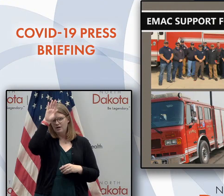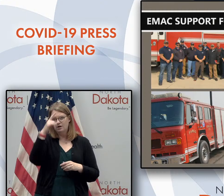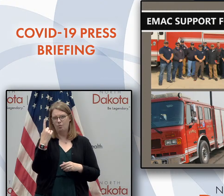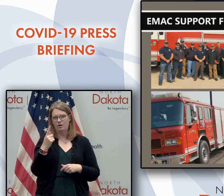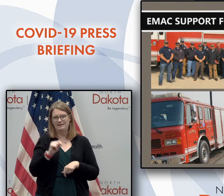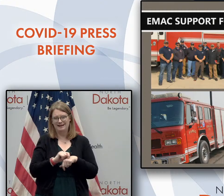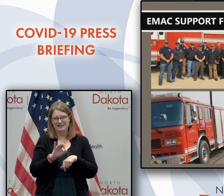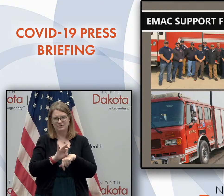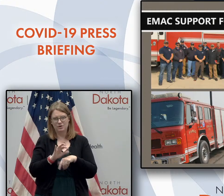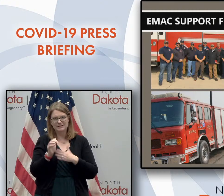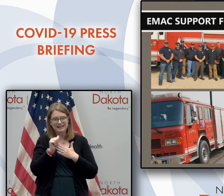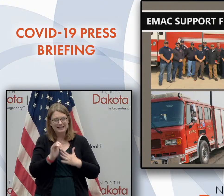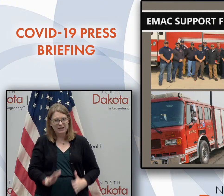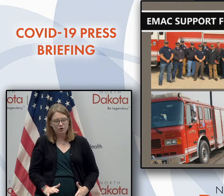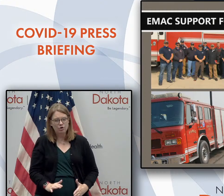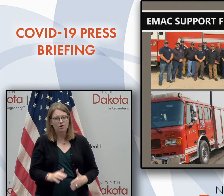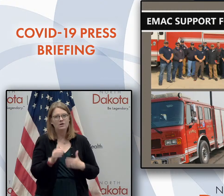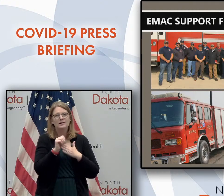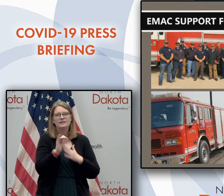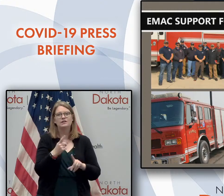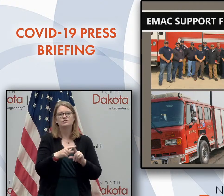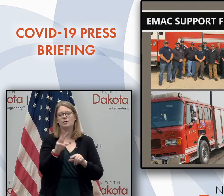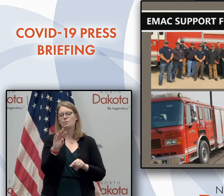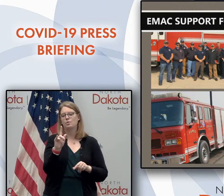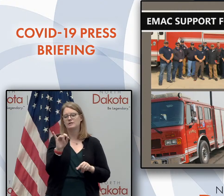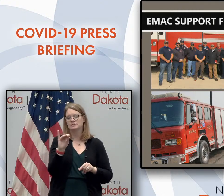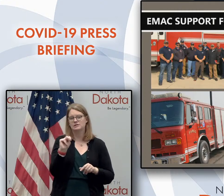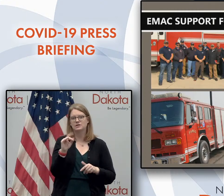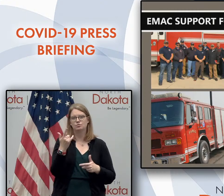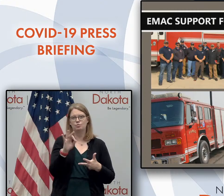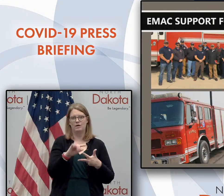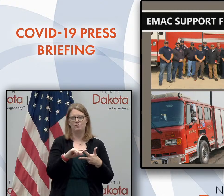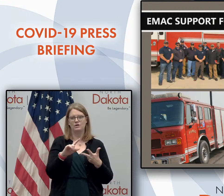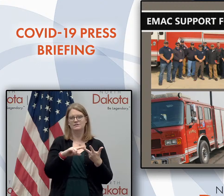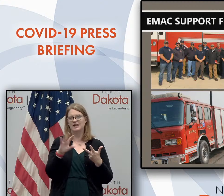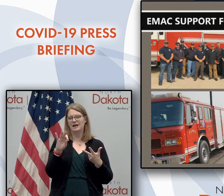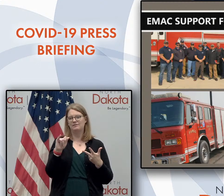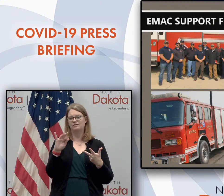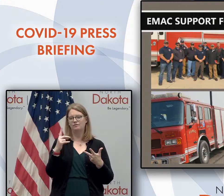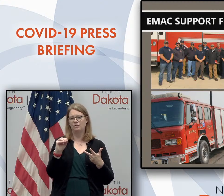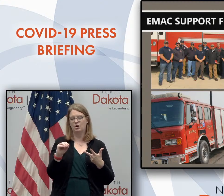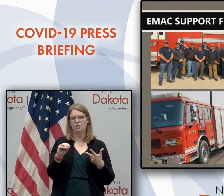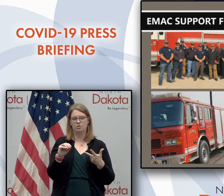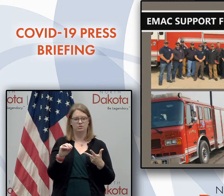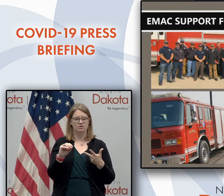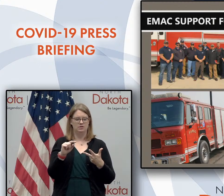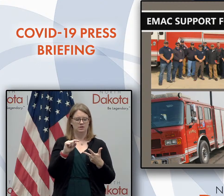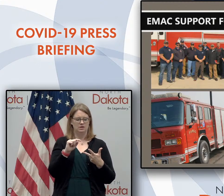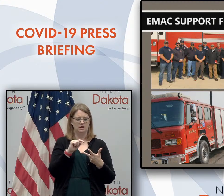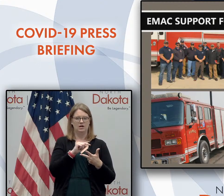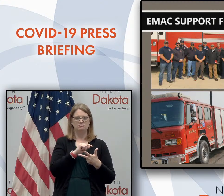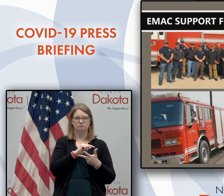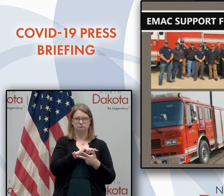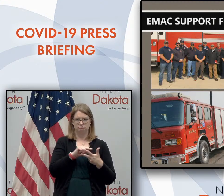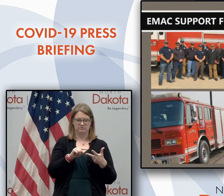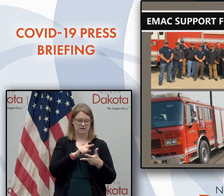task force leader. The leaders coming from Williston, Grand Forks, and Fargo. And Williston are providing